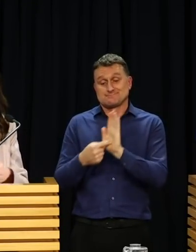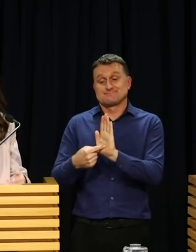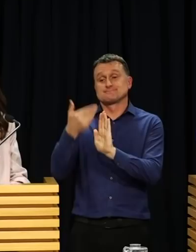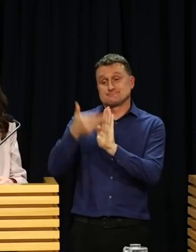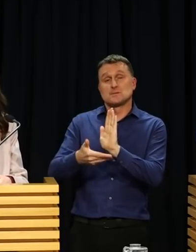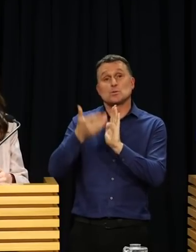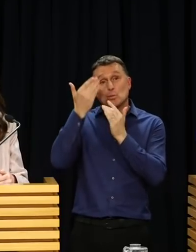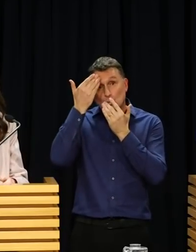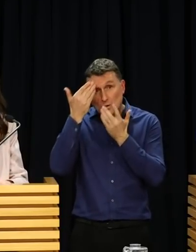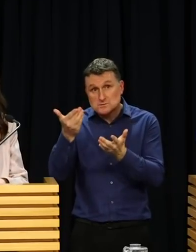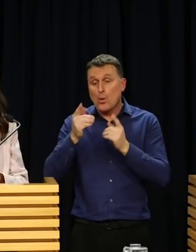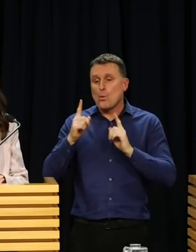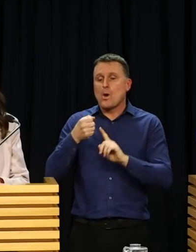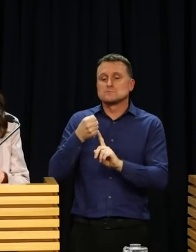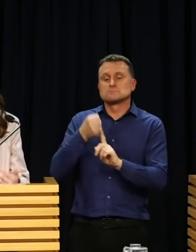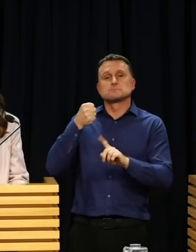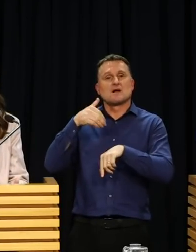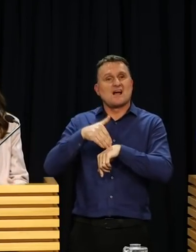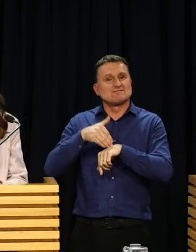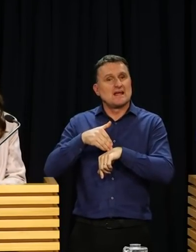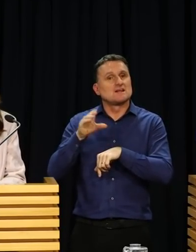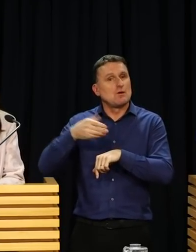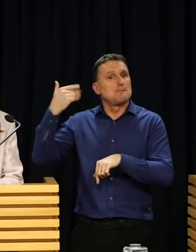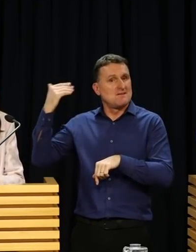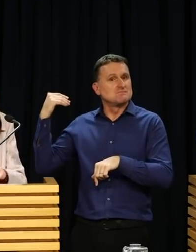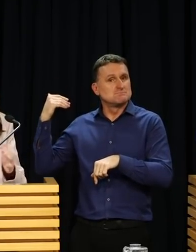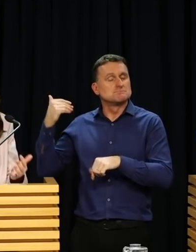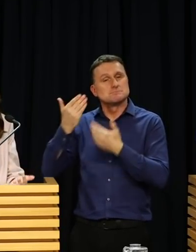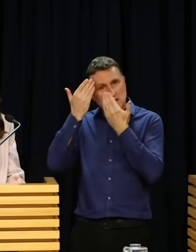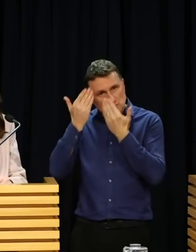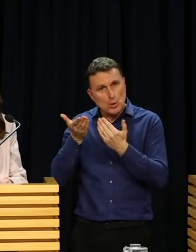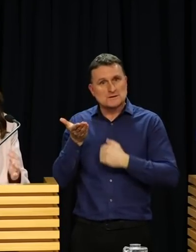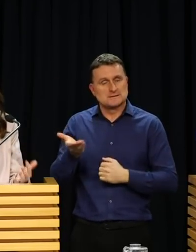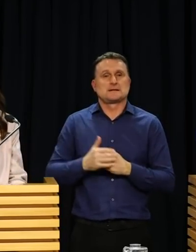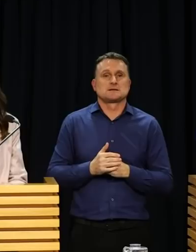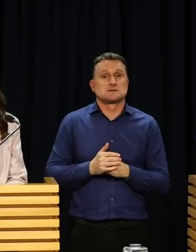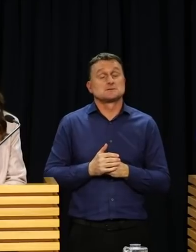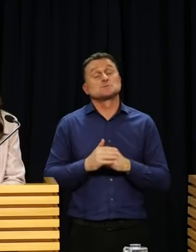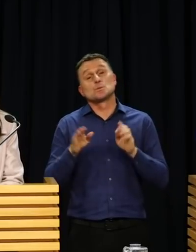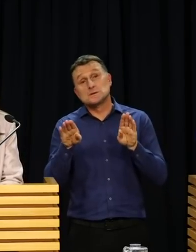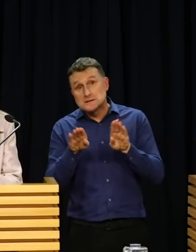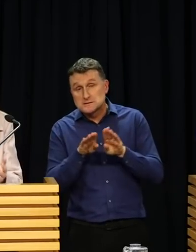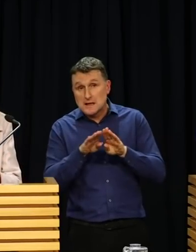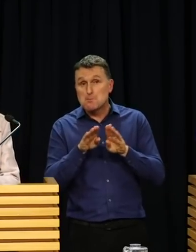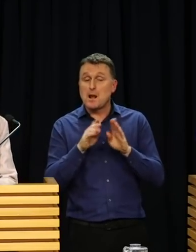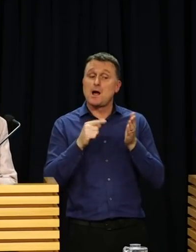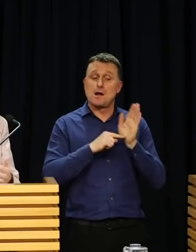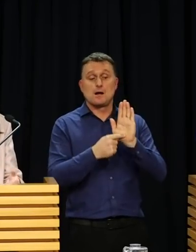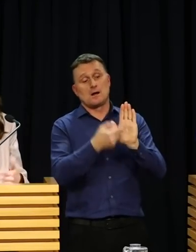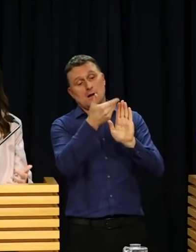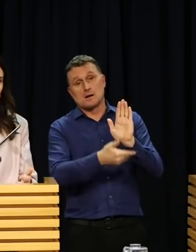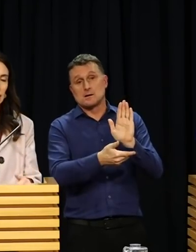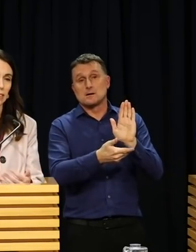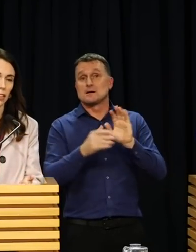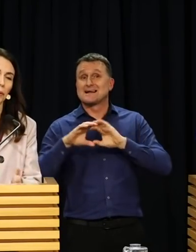impact, the ongoing impact to the community, and the history. So that's in the realm of what we're thinking about, or